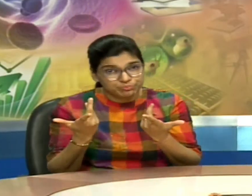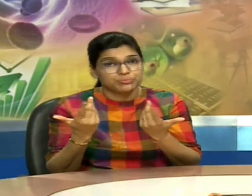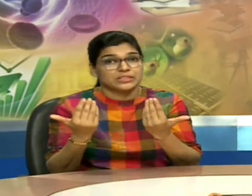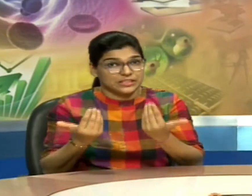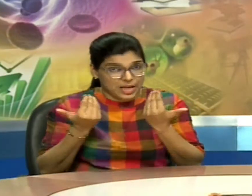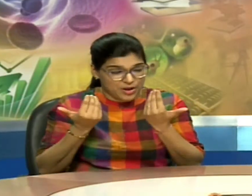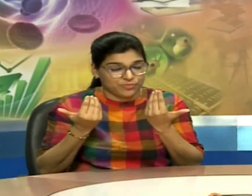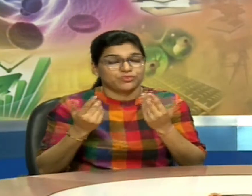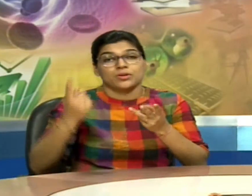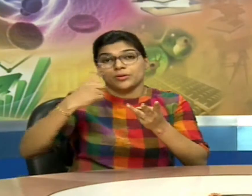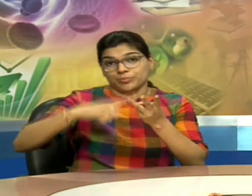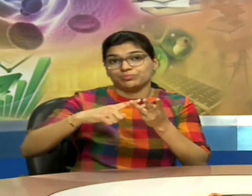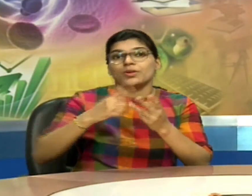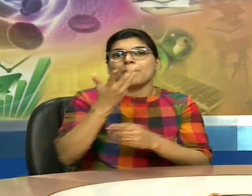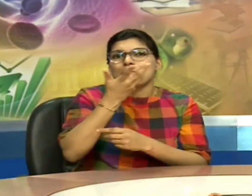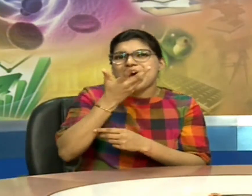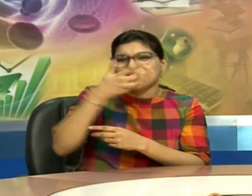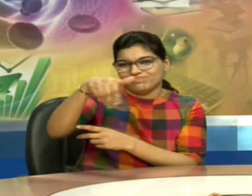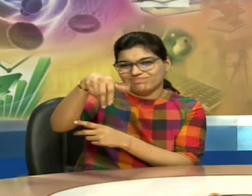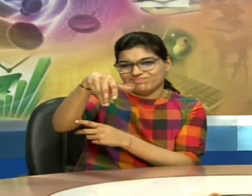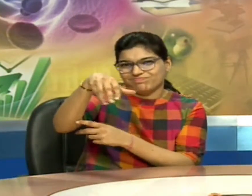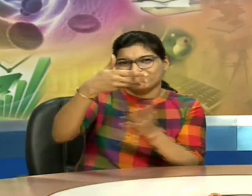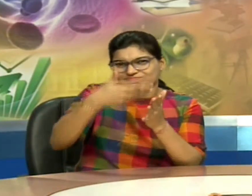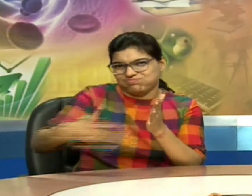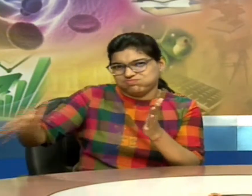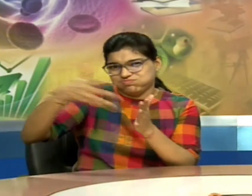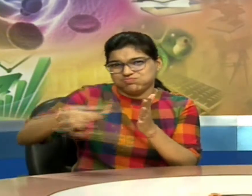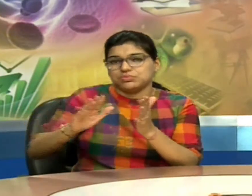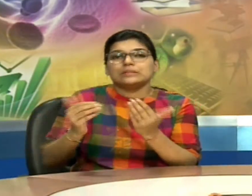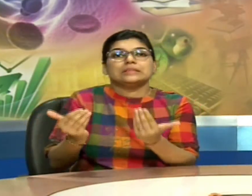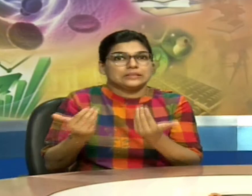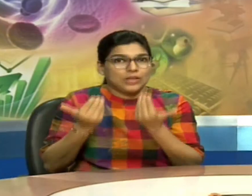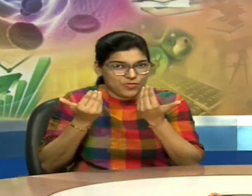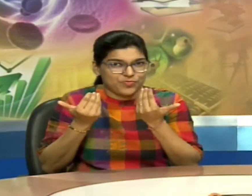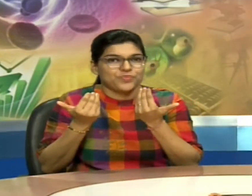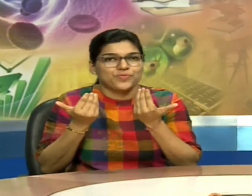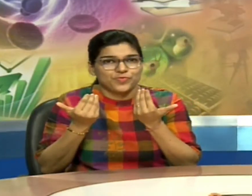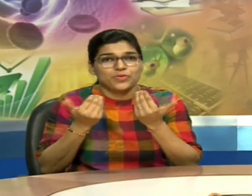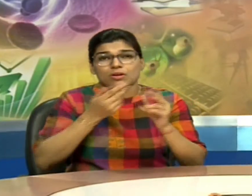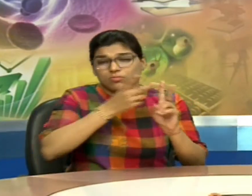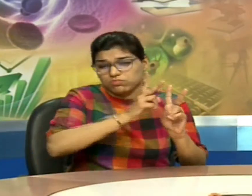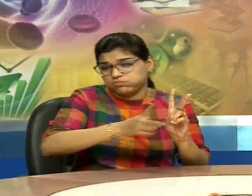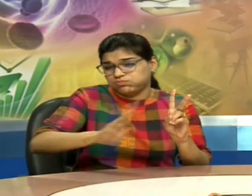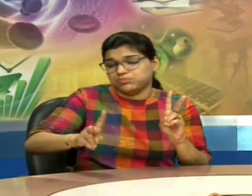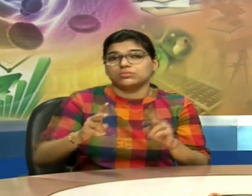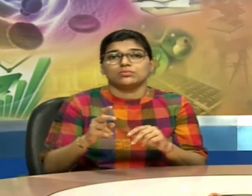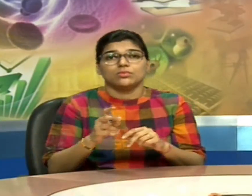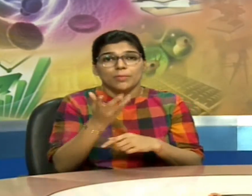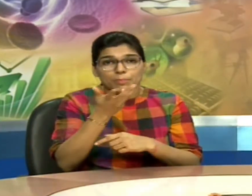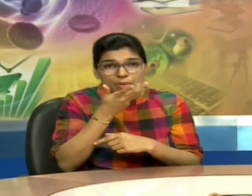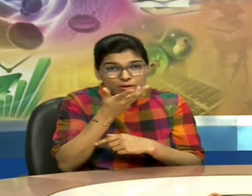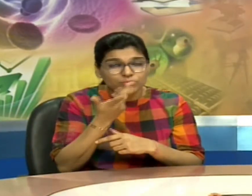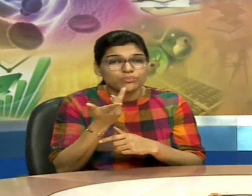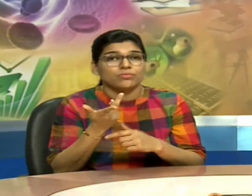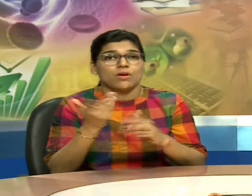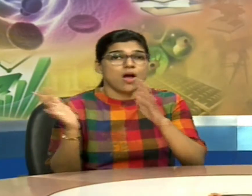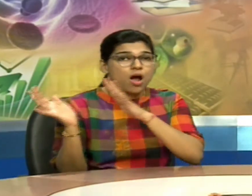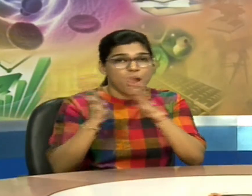different factories which throw their polluted material into the rivers, in